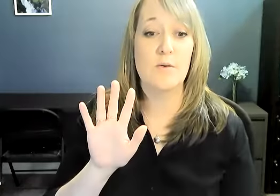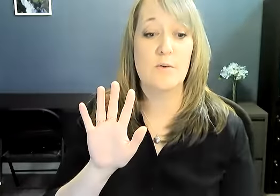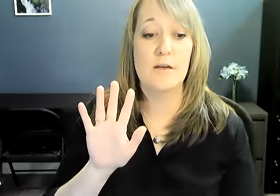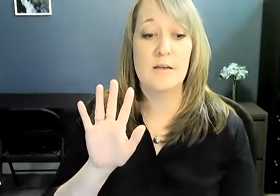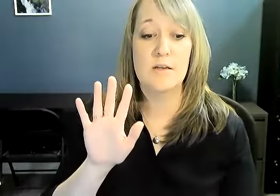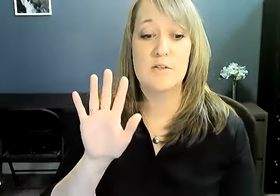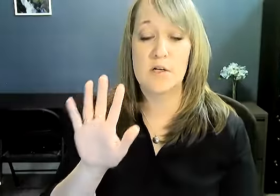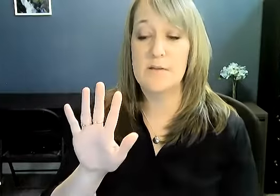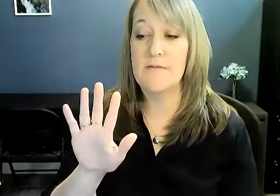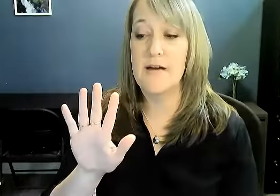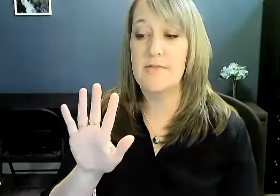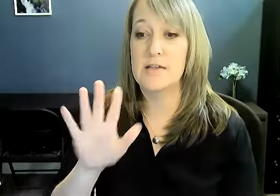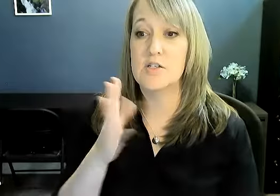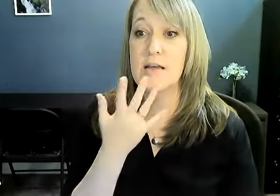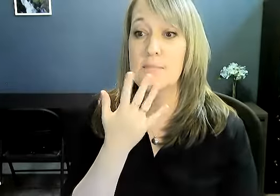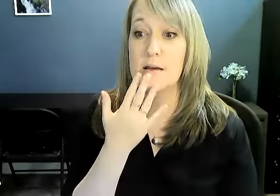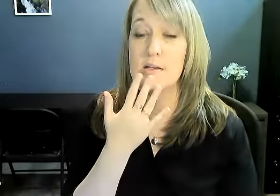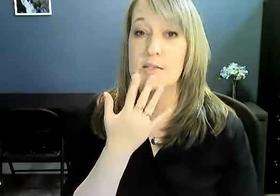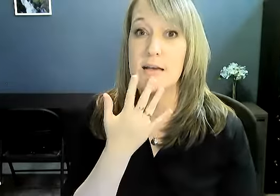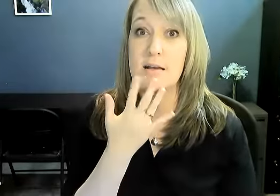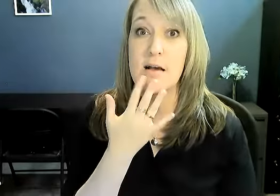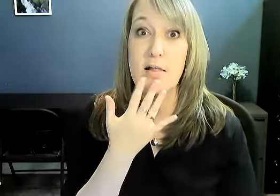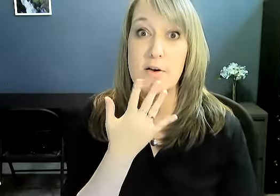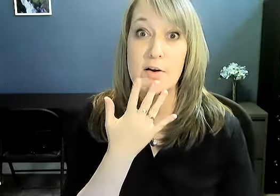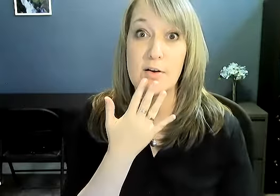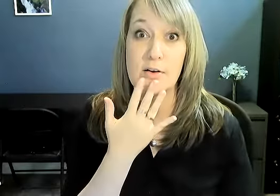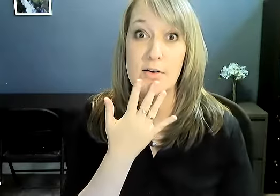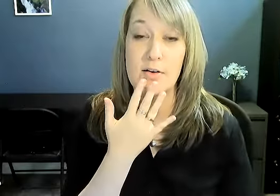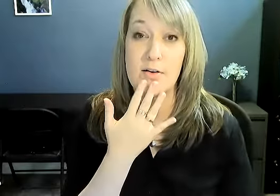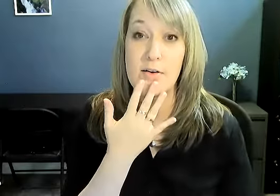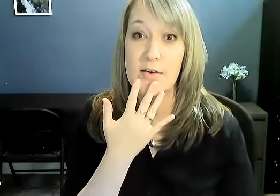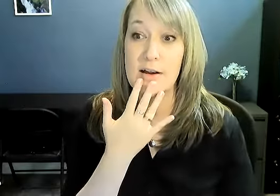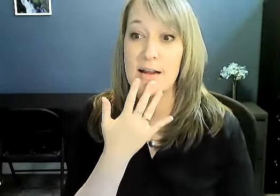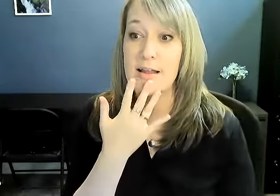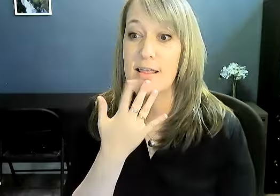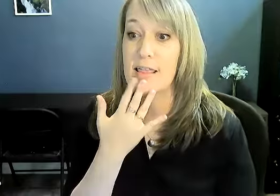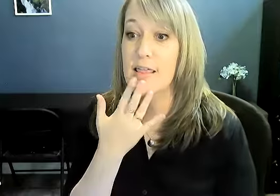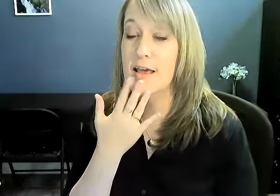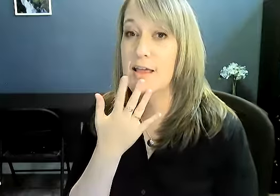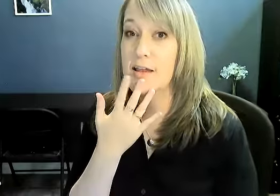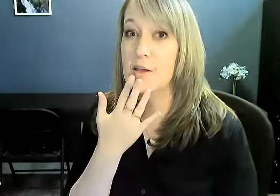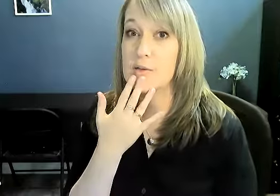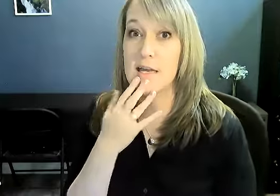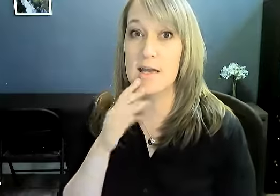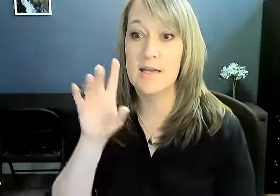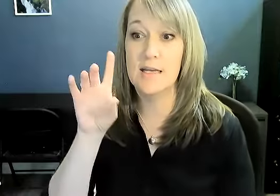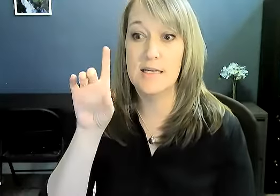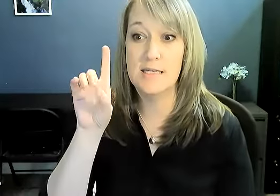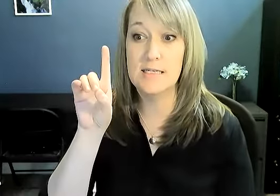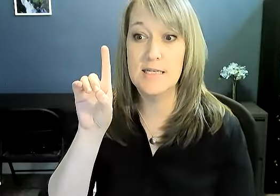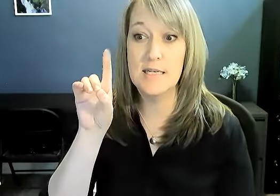So you start with a 5-hand shape and you sign color. All right. Then you sign